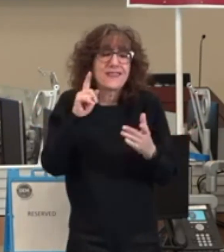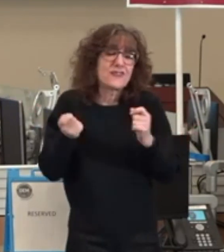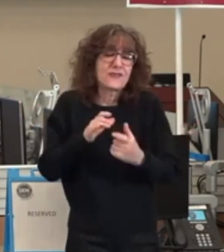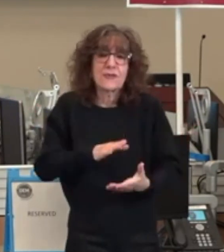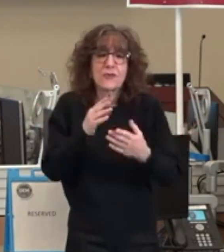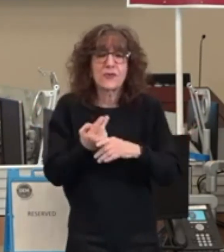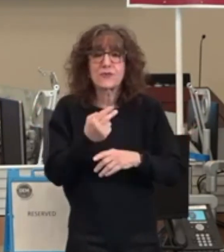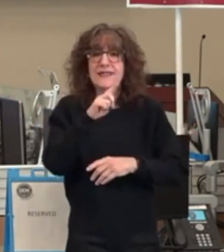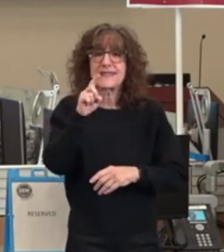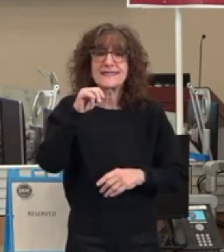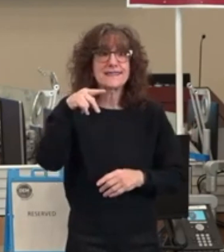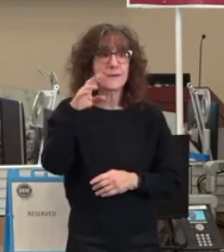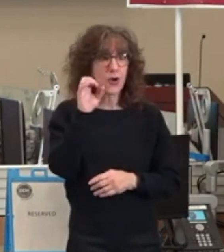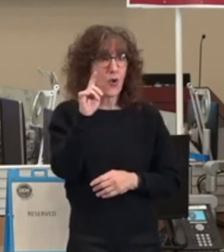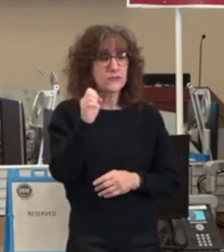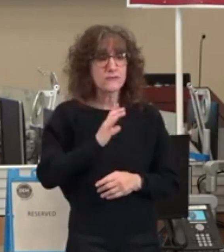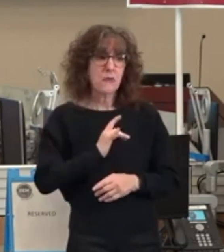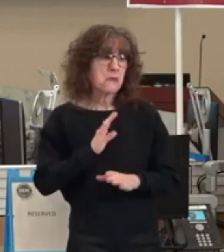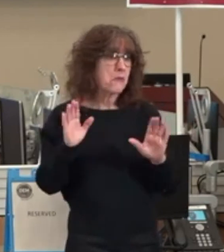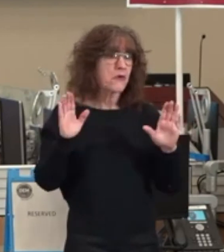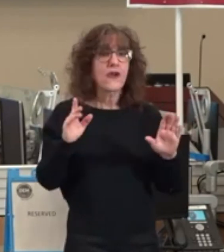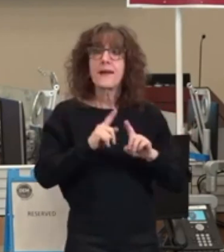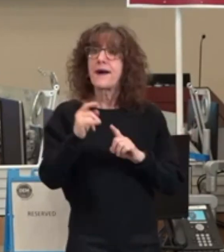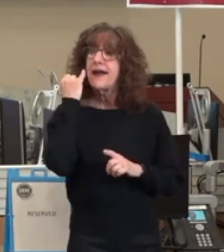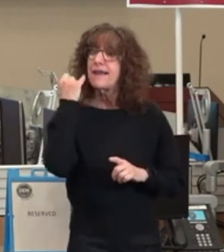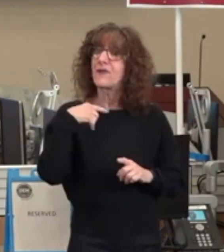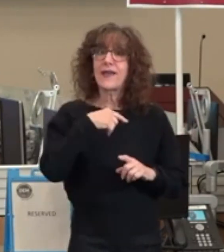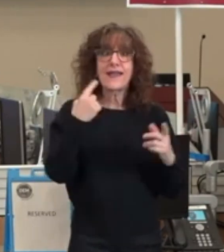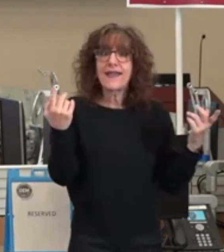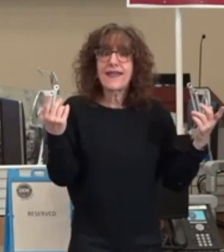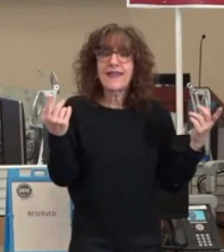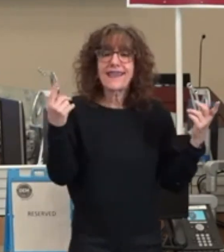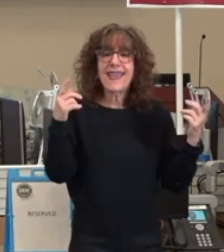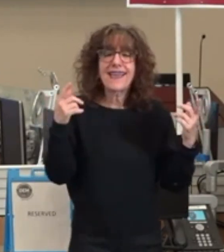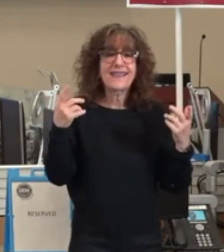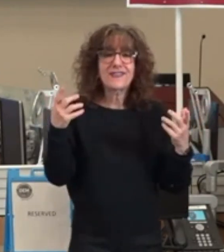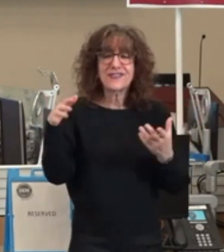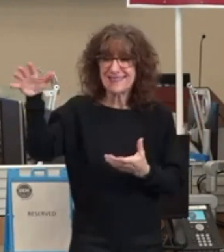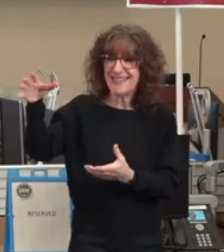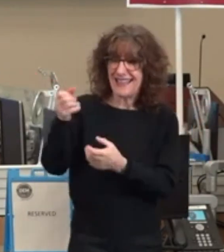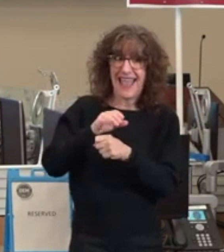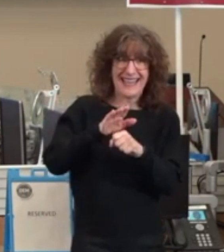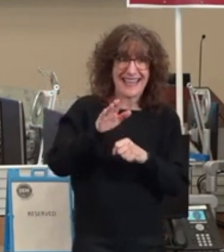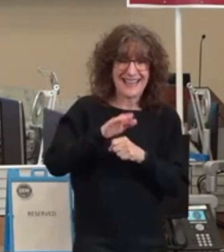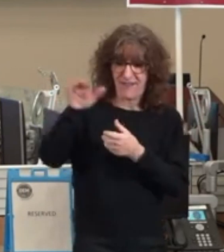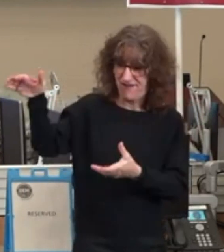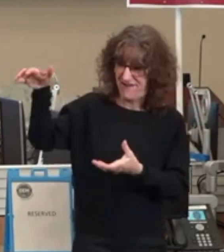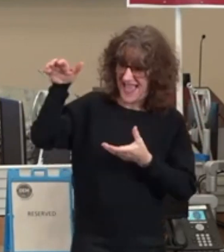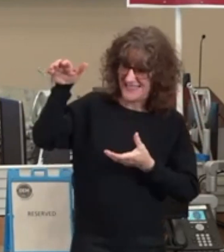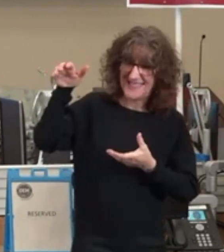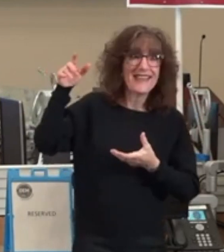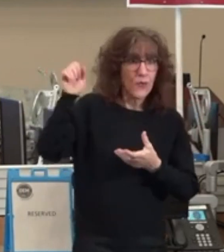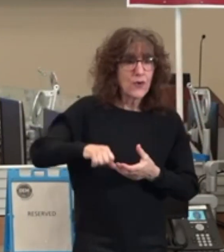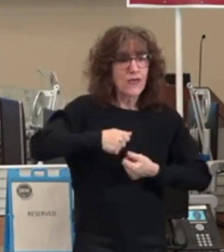using the zip code approach would be great, but again, if we can just get the vaccine for some of our sites, we